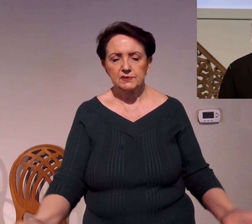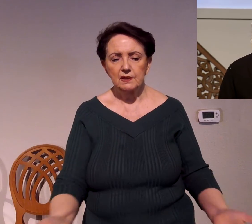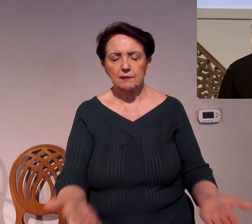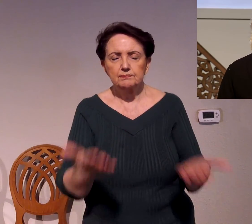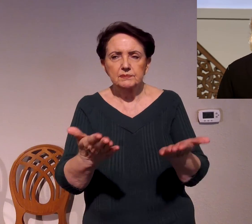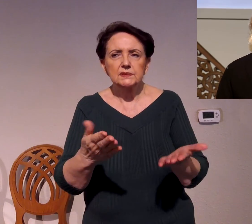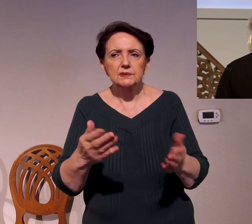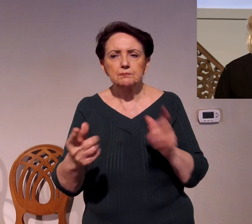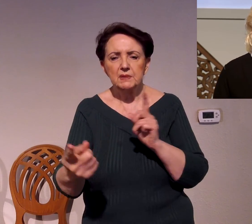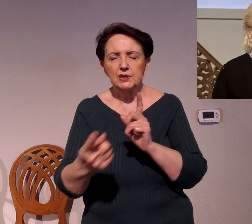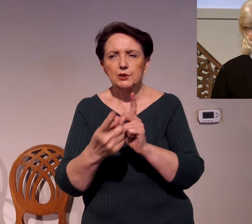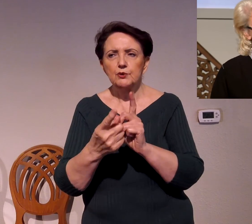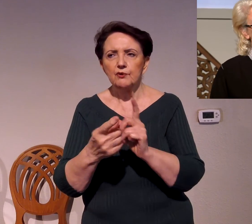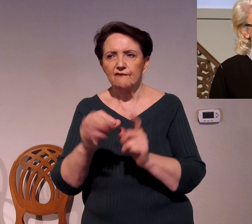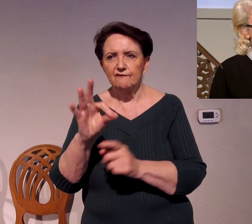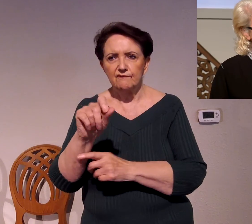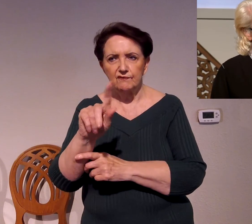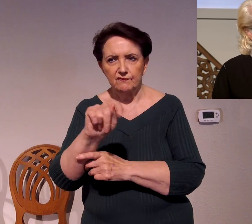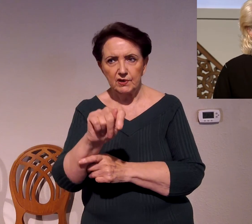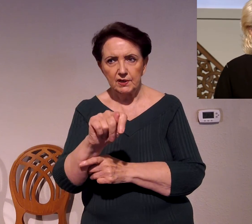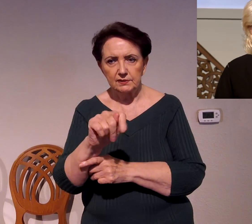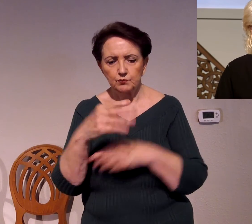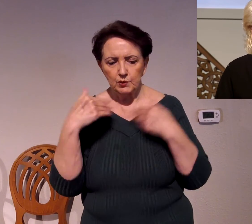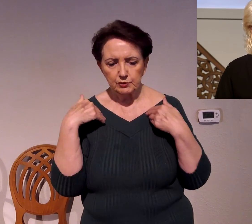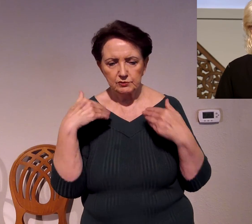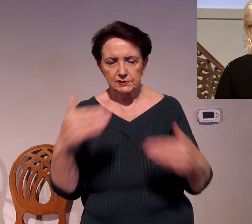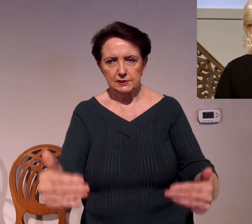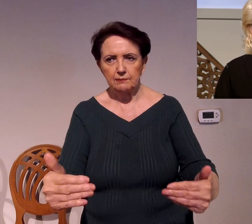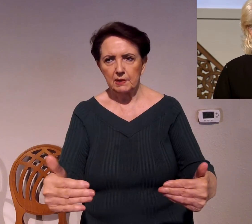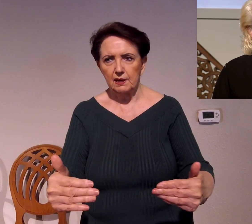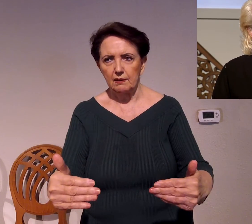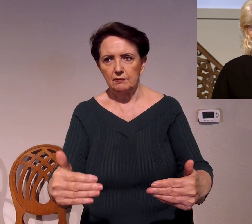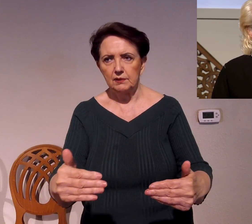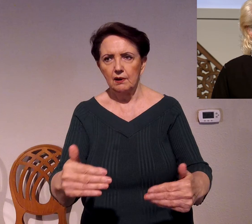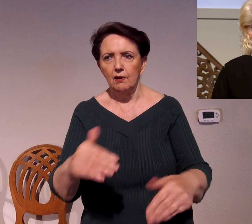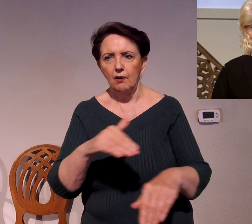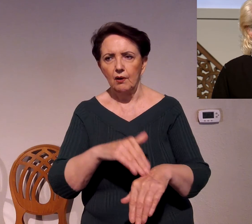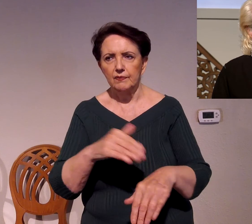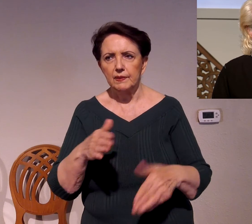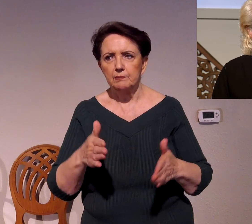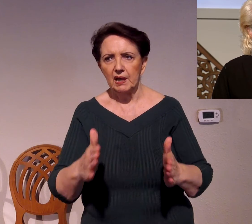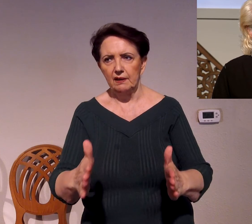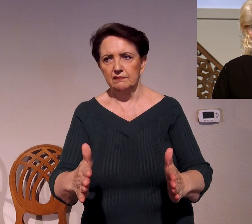foot as you step out on the path.